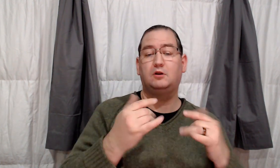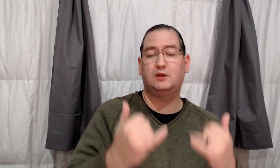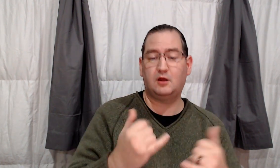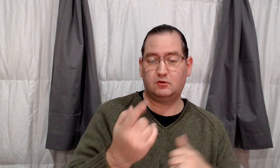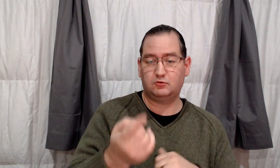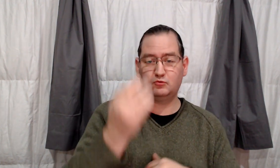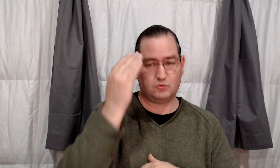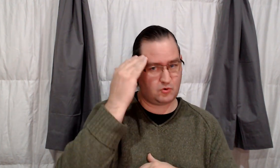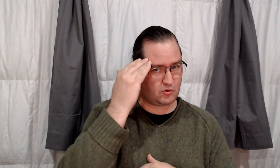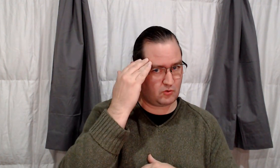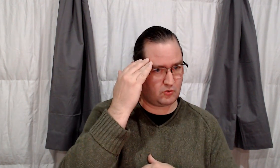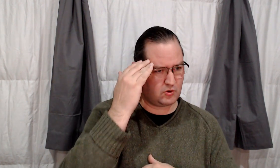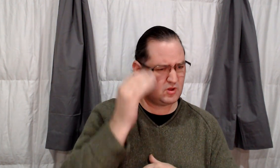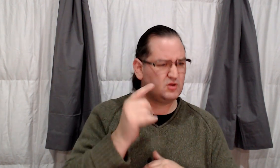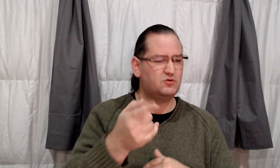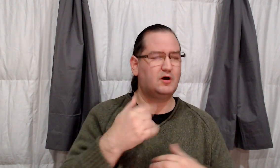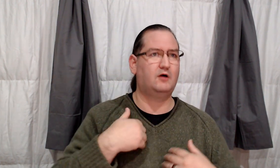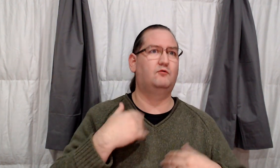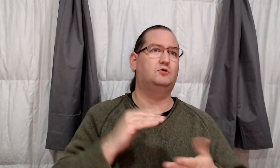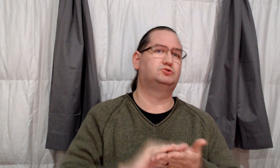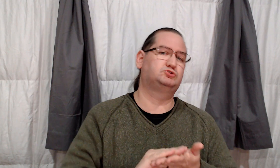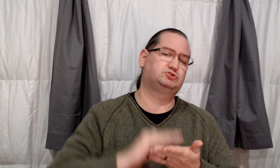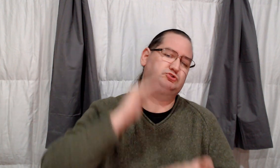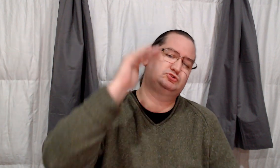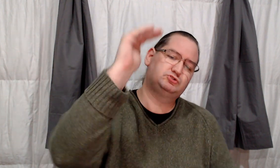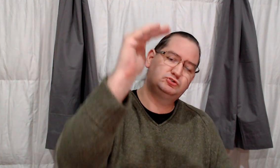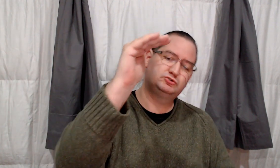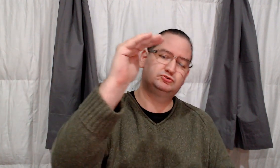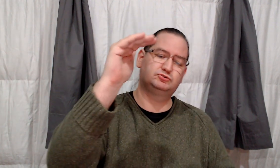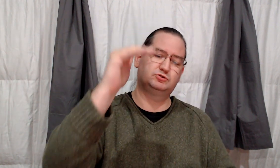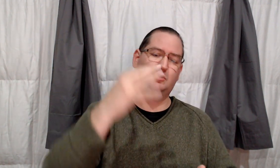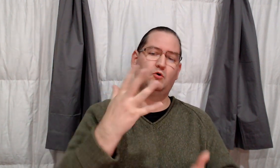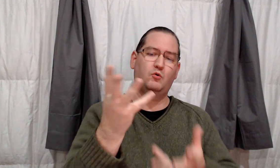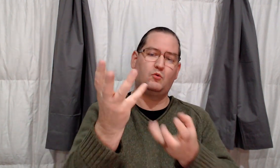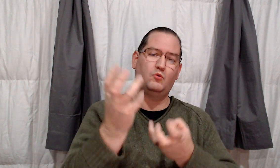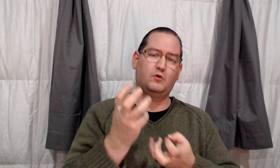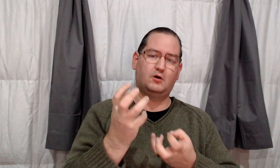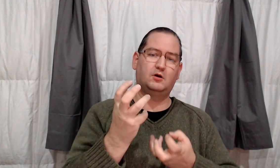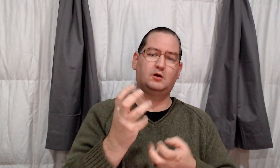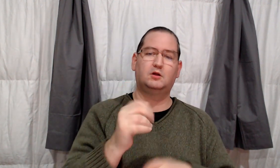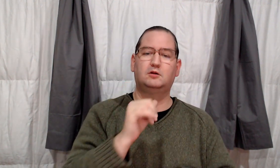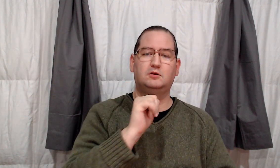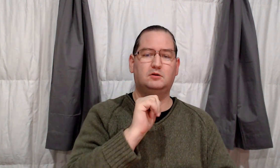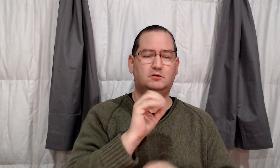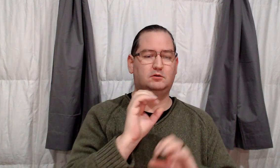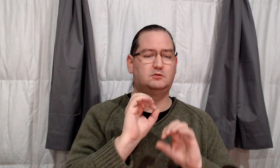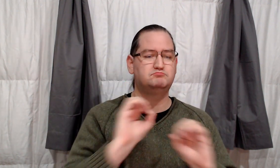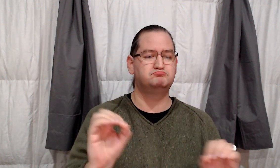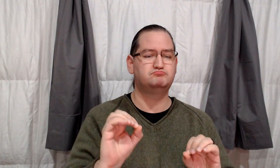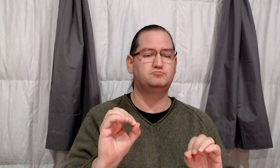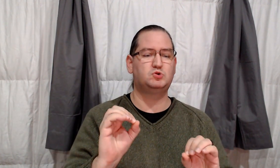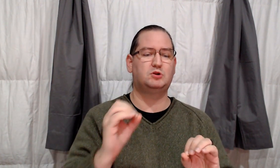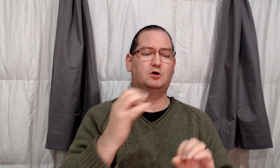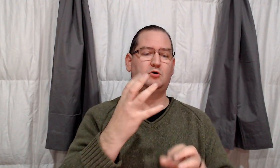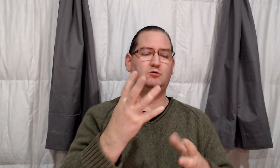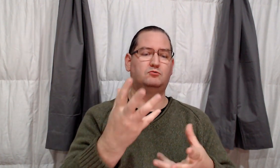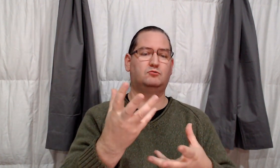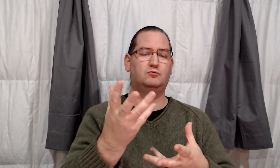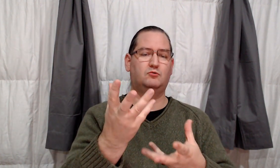desire. Get to know that place of no desire as that feeling reaches deeper and deeper